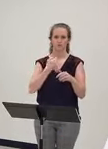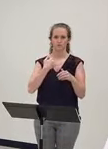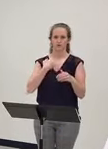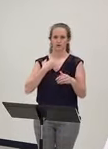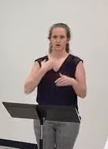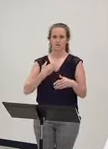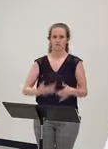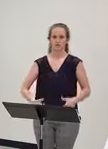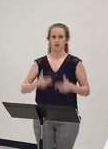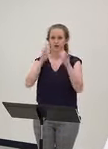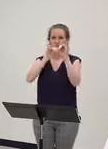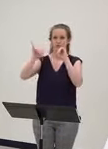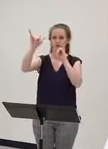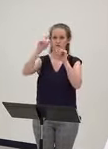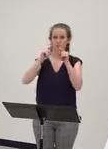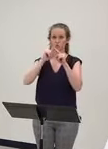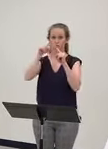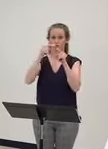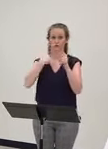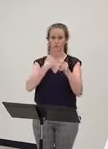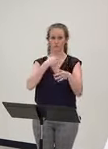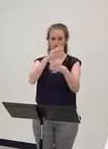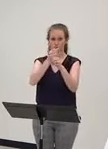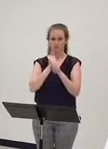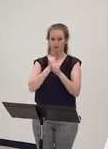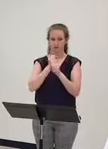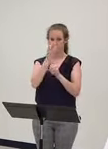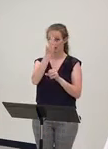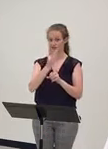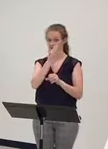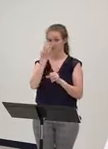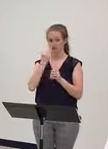We have eternal life. We have divine life now.